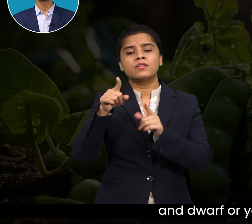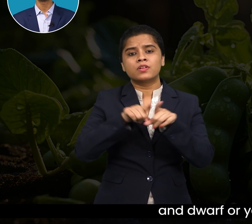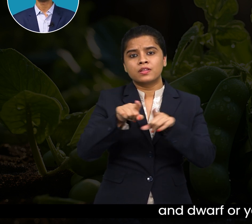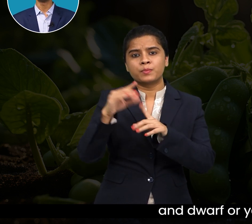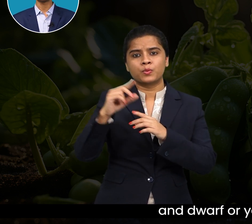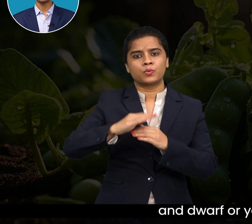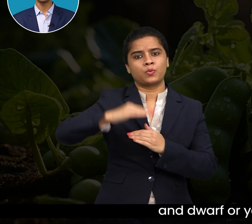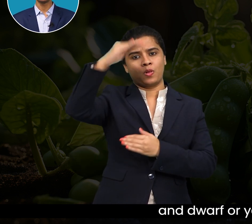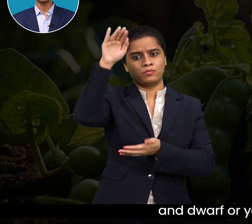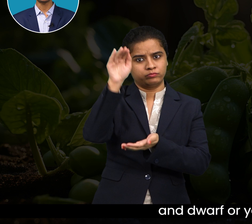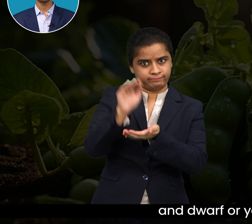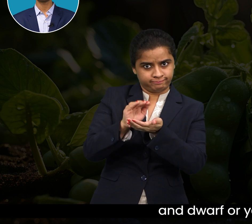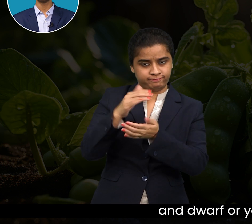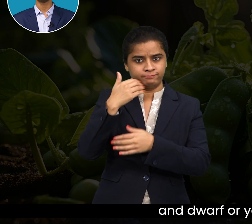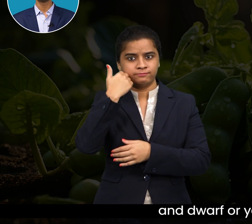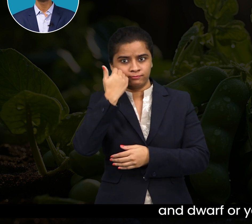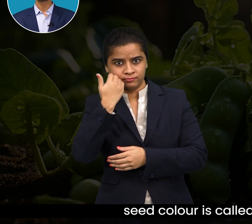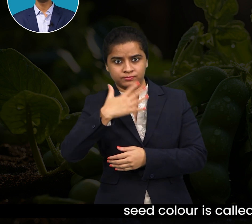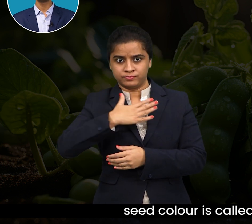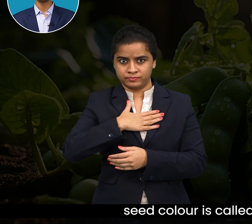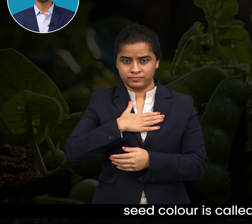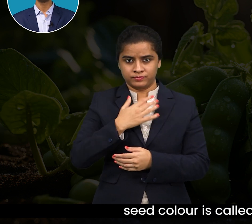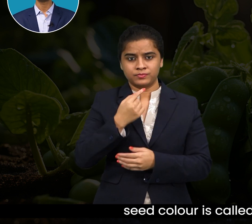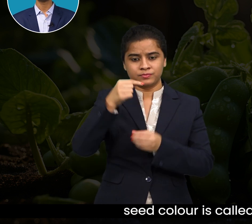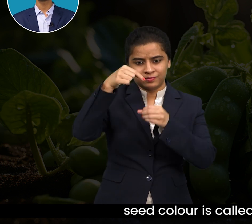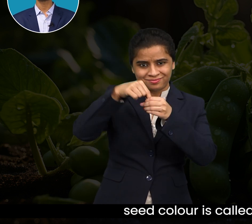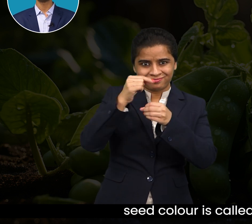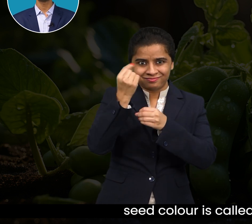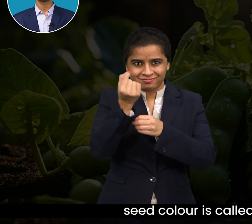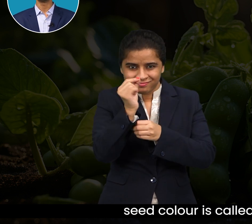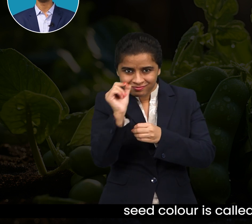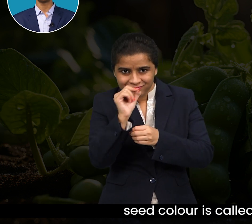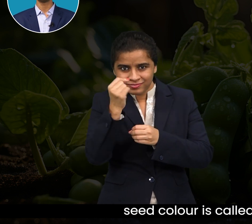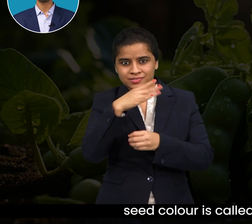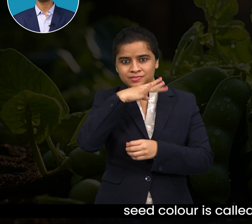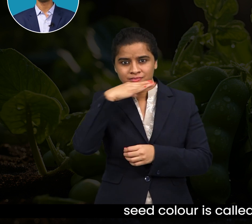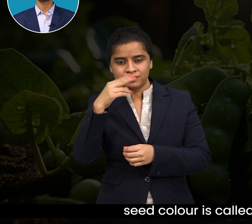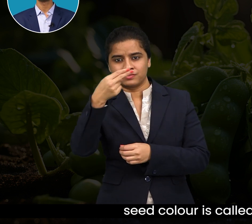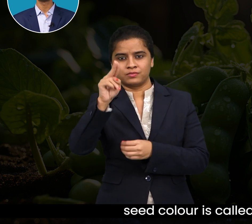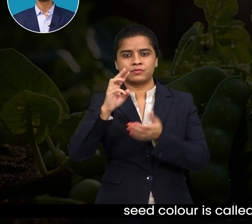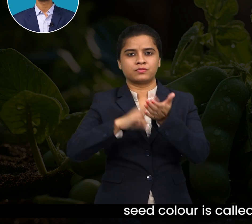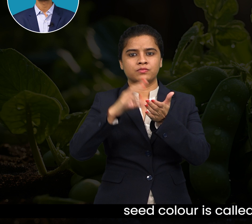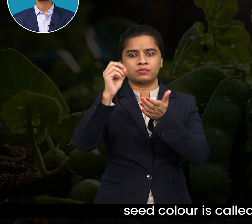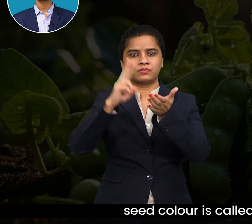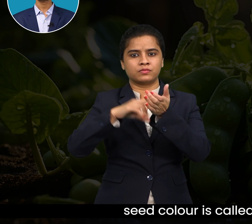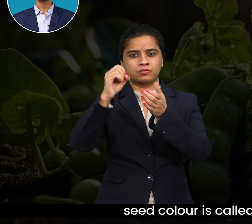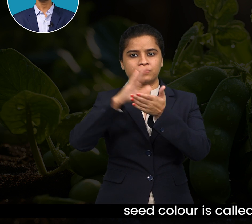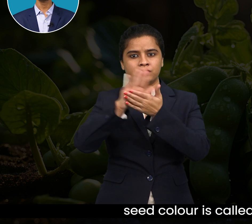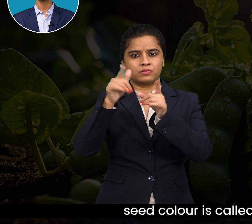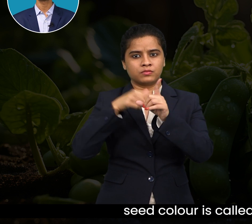dwarf or yellow and green seed color is called a monohybrid cross.